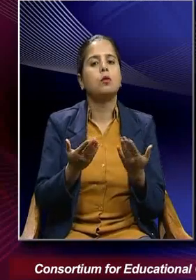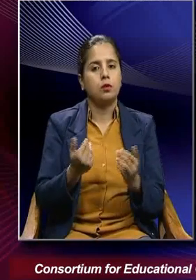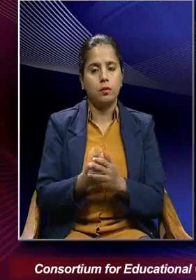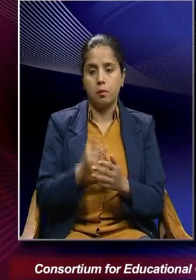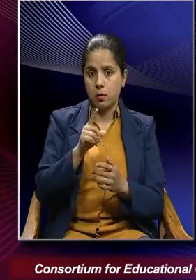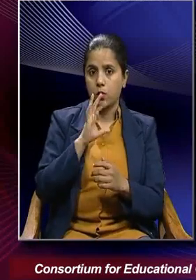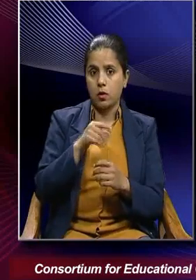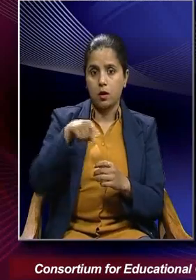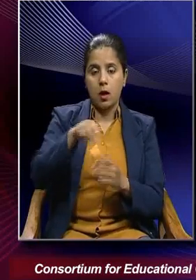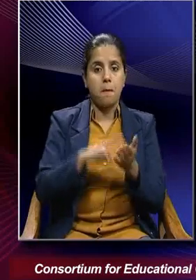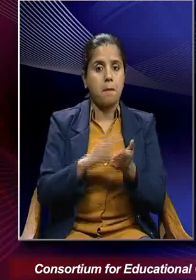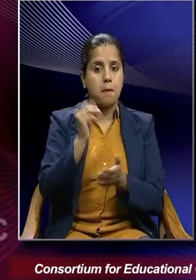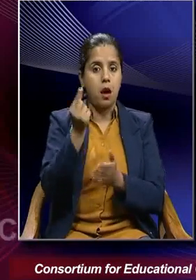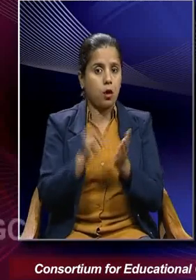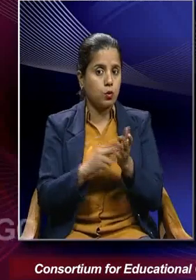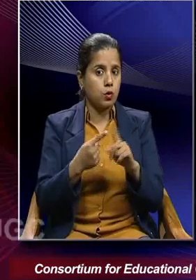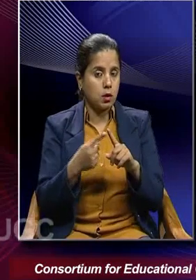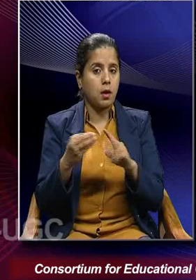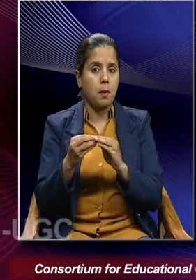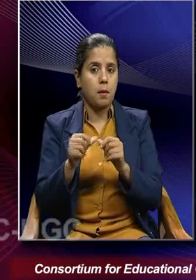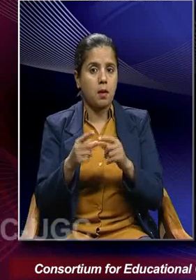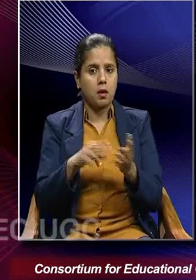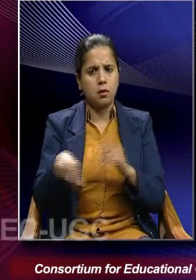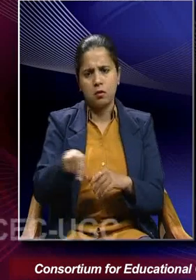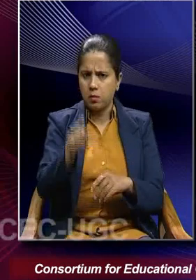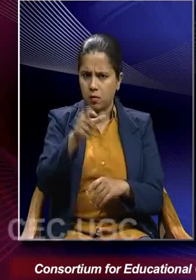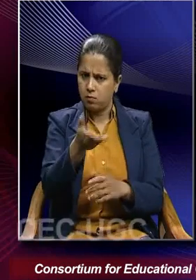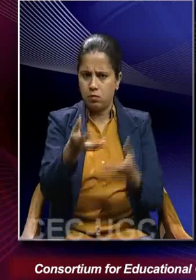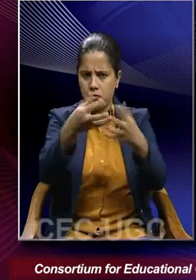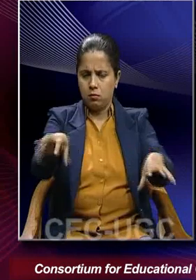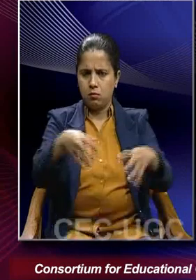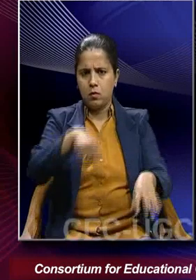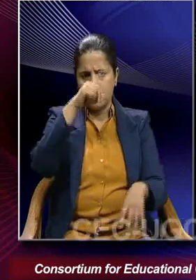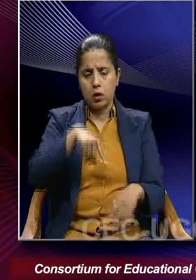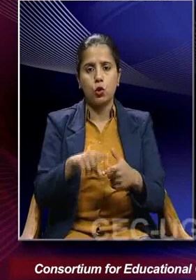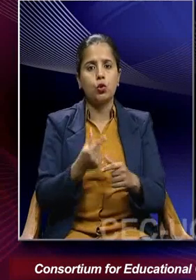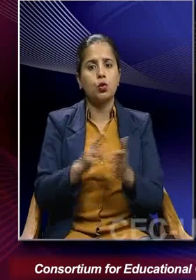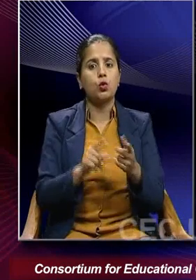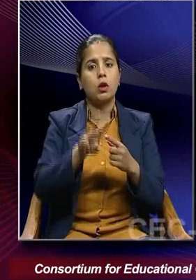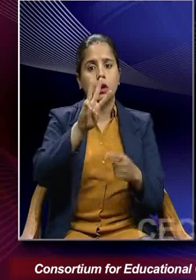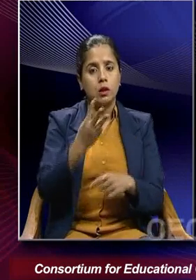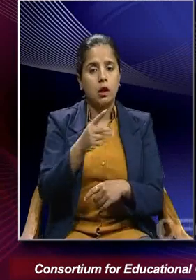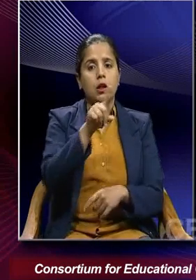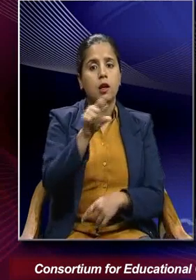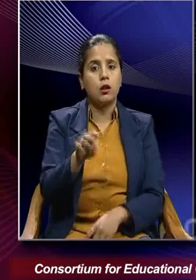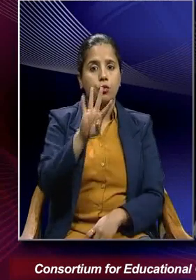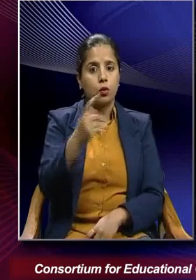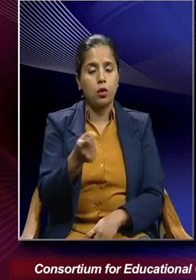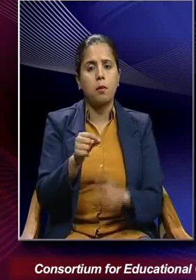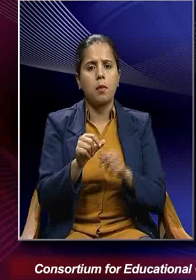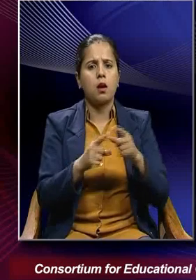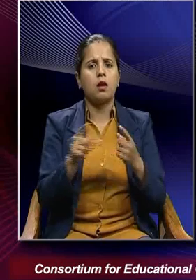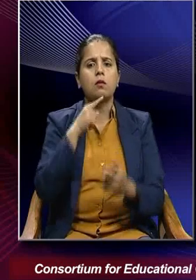Lord Mountbatten formally proposed the plan of partition of India on June 3, 1947, Patel gave